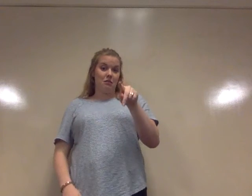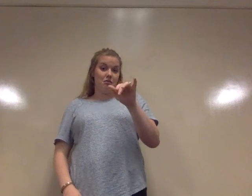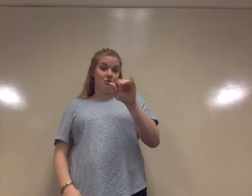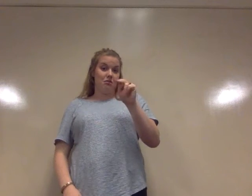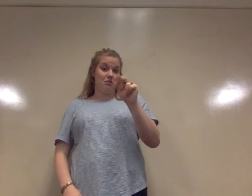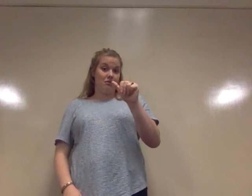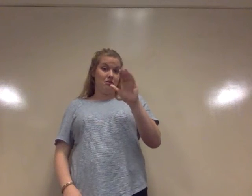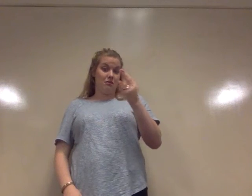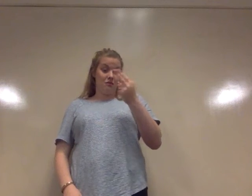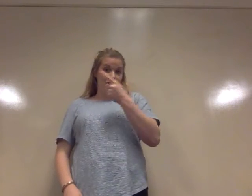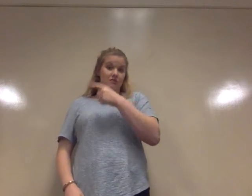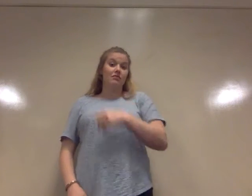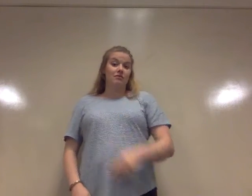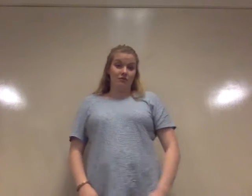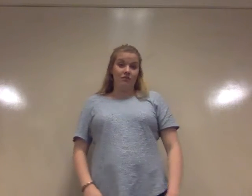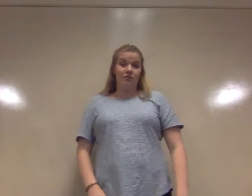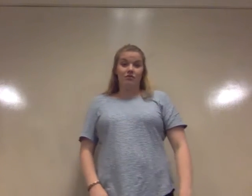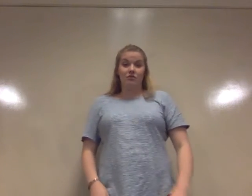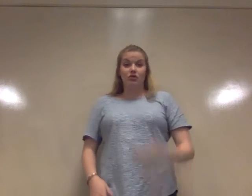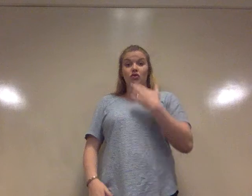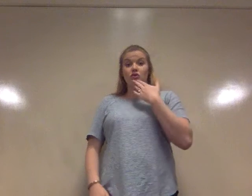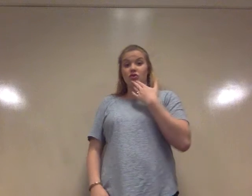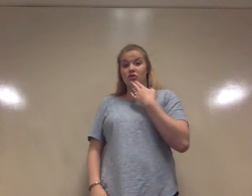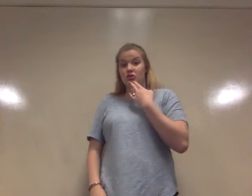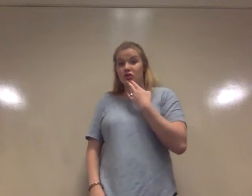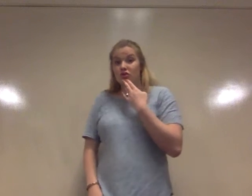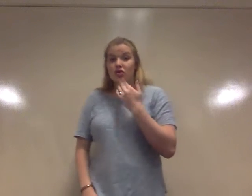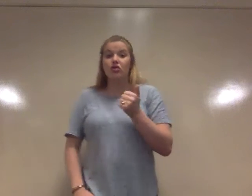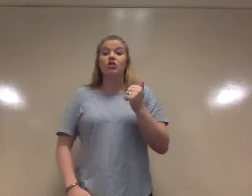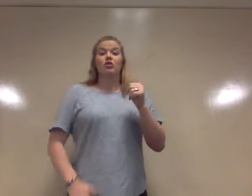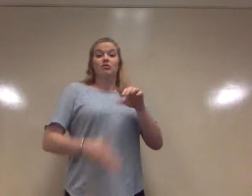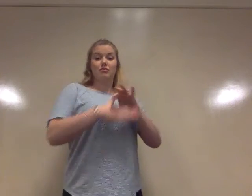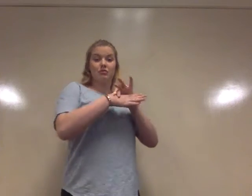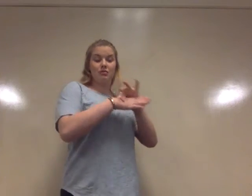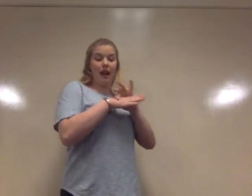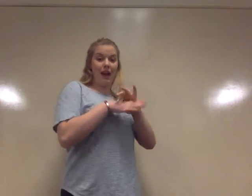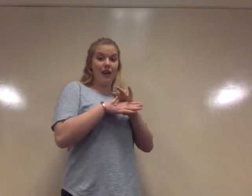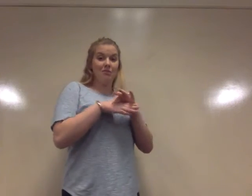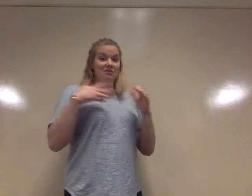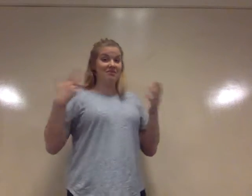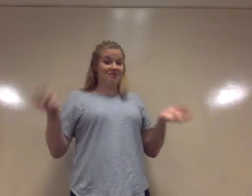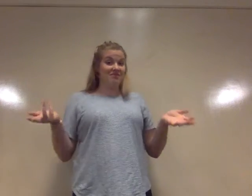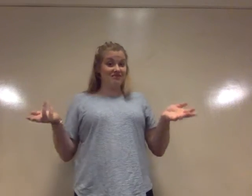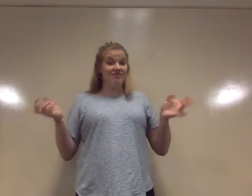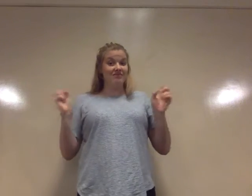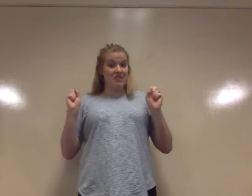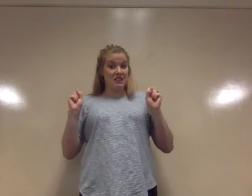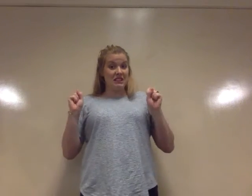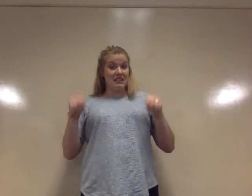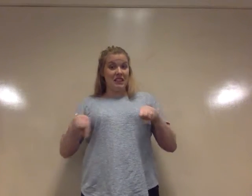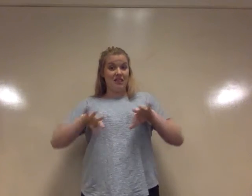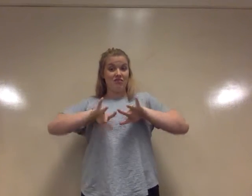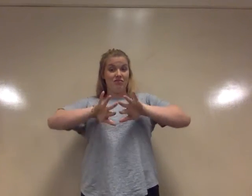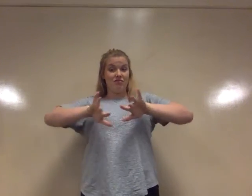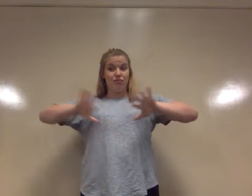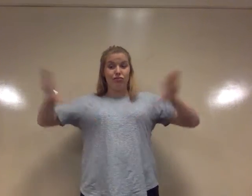greatly reduce refined, processed, and animal-based foods, we can prevent, and in certain cases even reverse, several